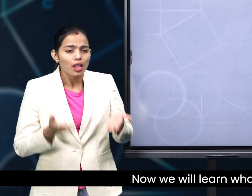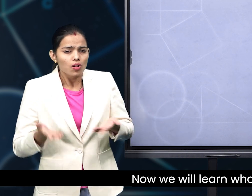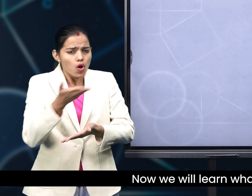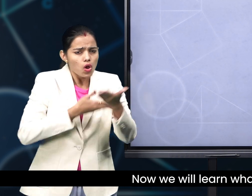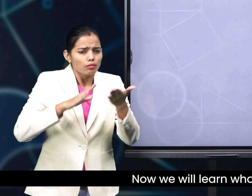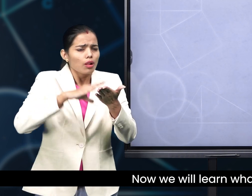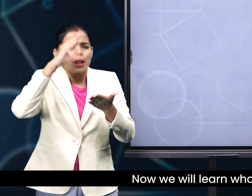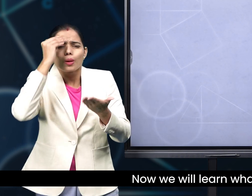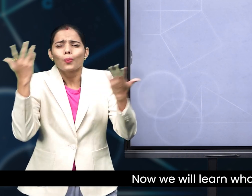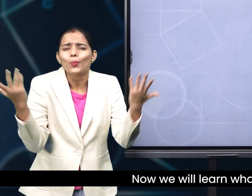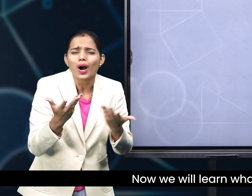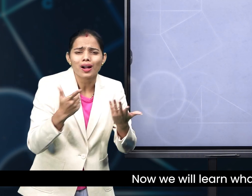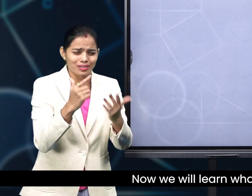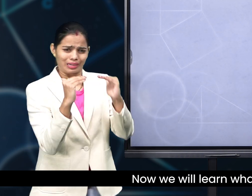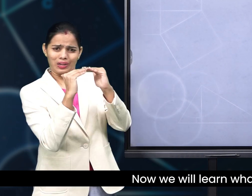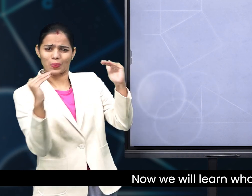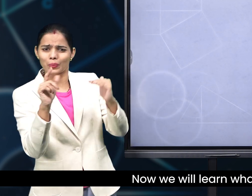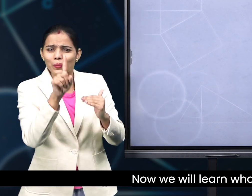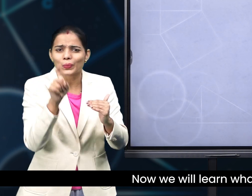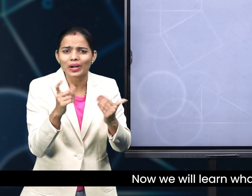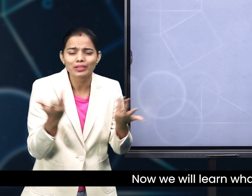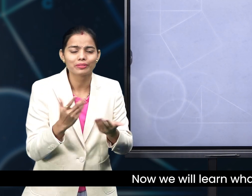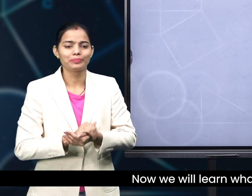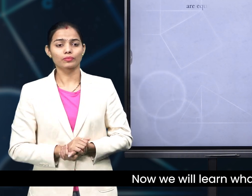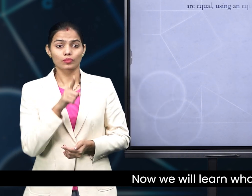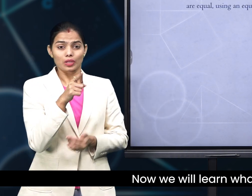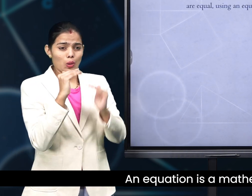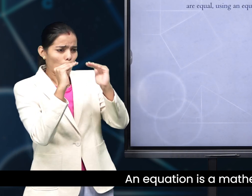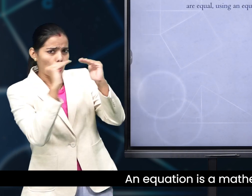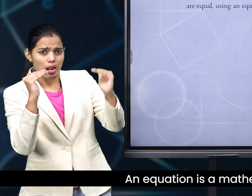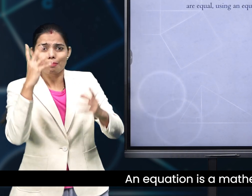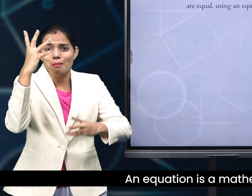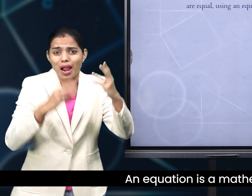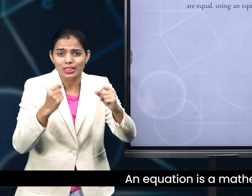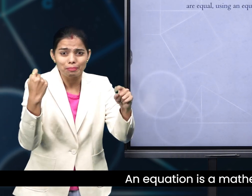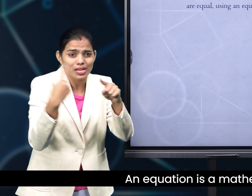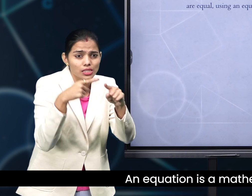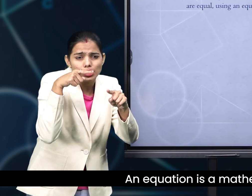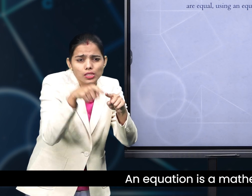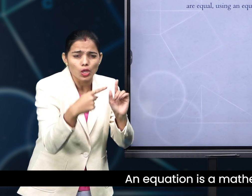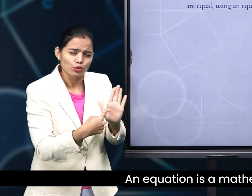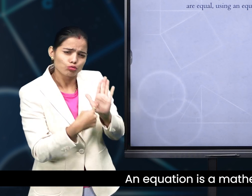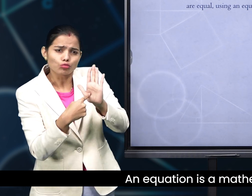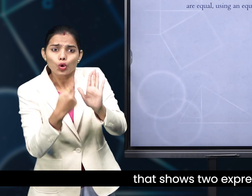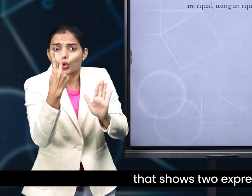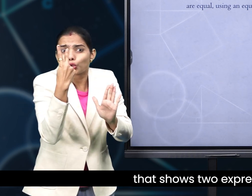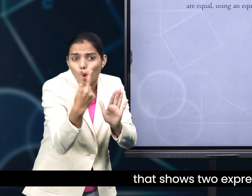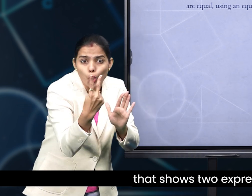Now, we will learn what is an equation. An equation is a mathematical sentence that shows